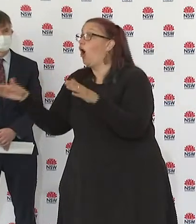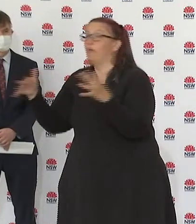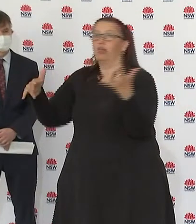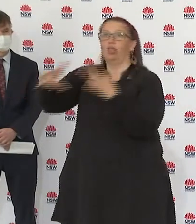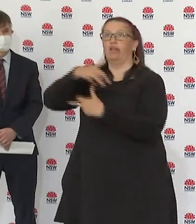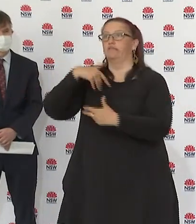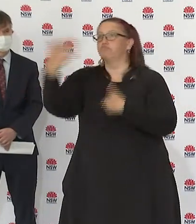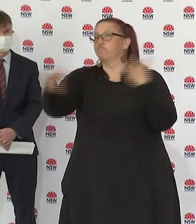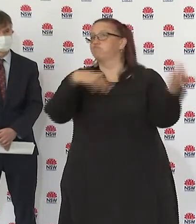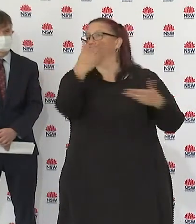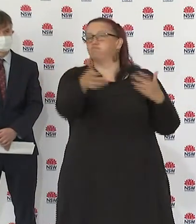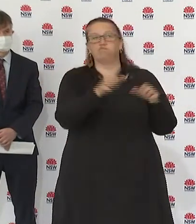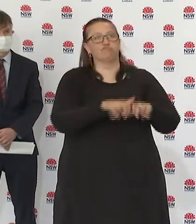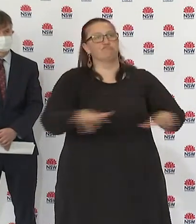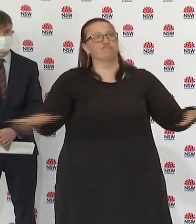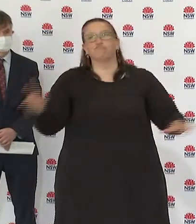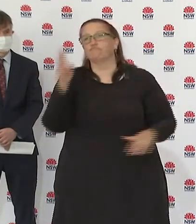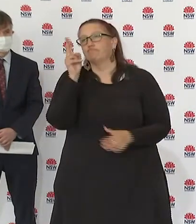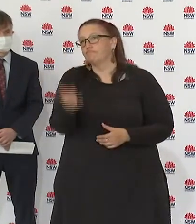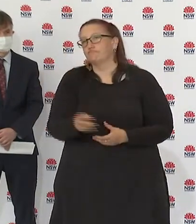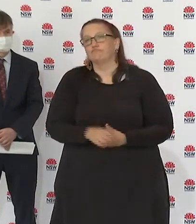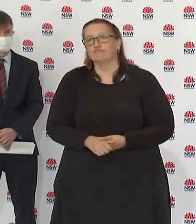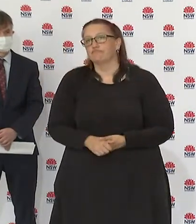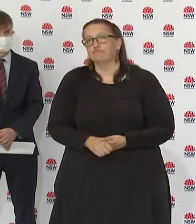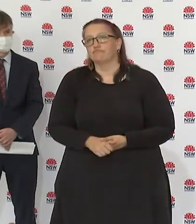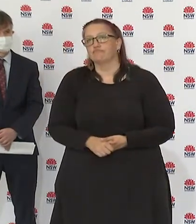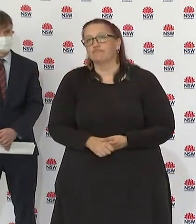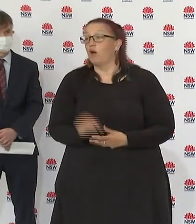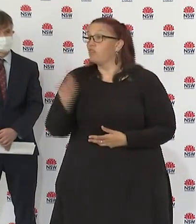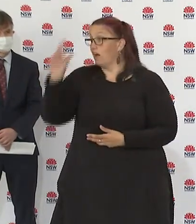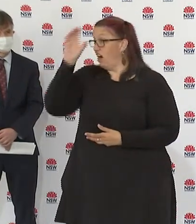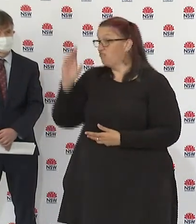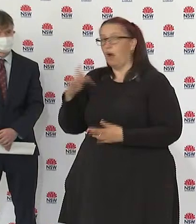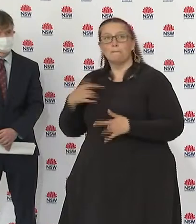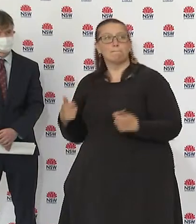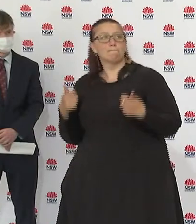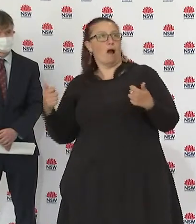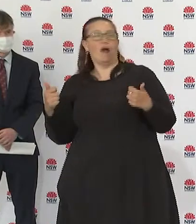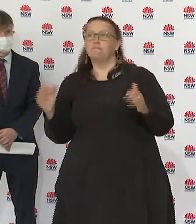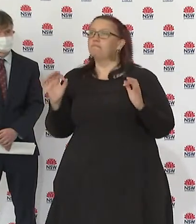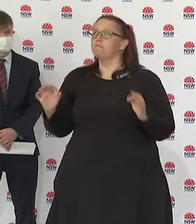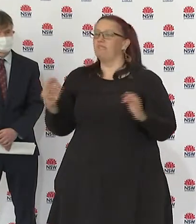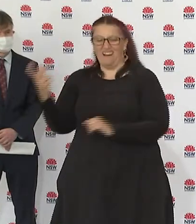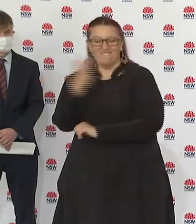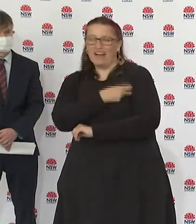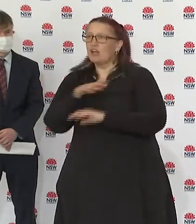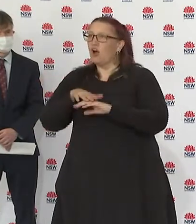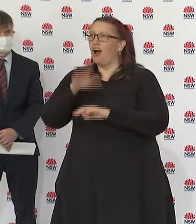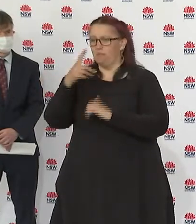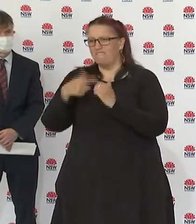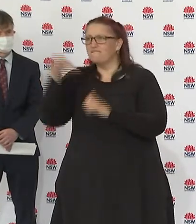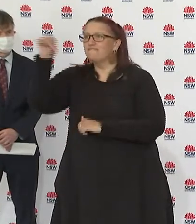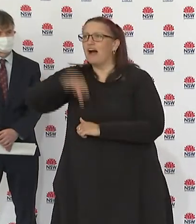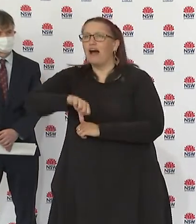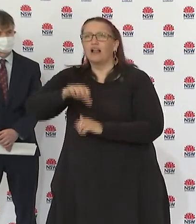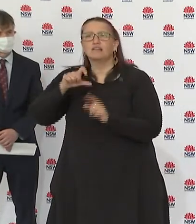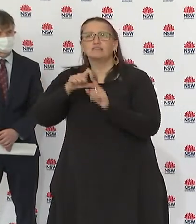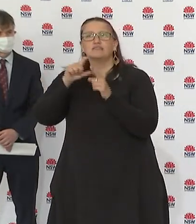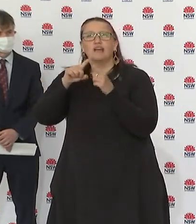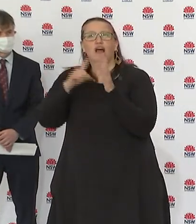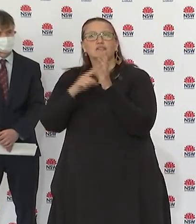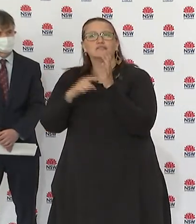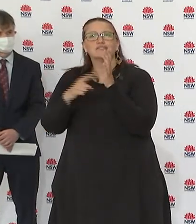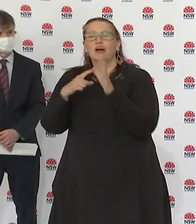countries that have claimed to have done so well with COVID, which have much higher vaccination rates than ours, have failed with Delta because they opened up too